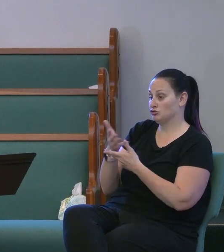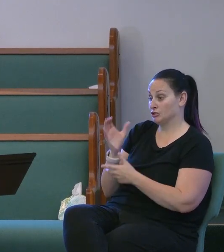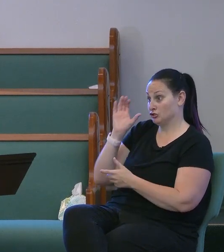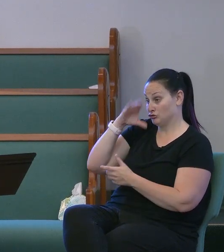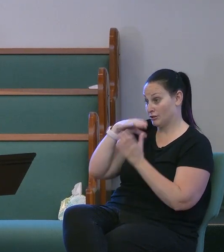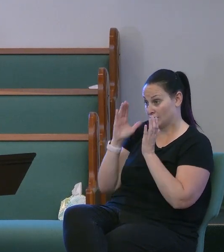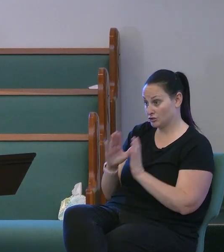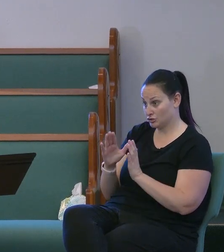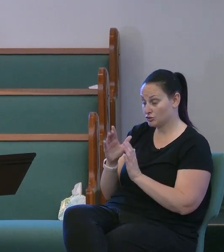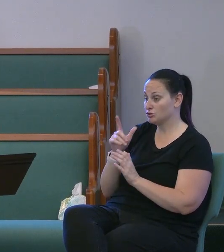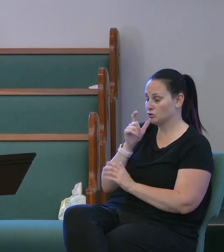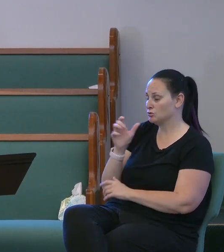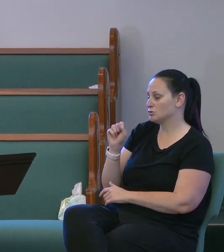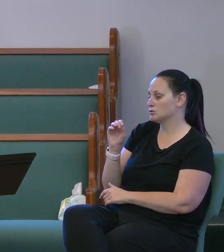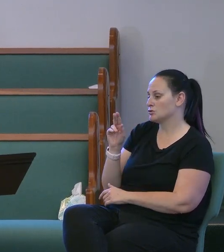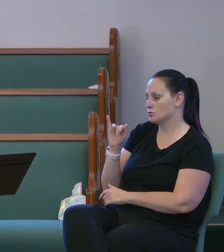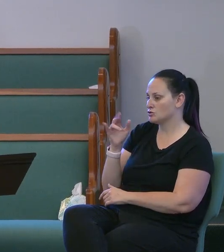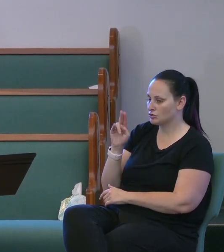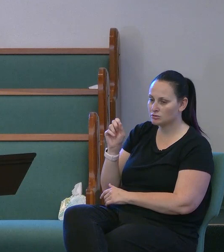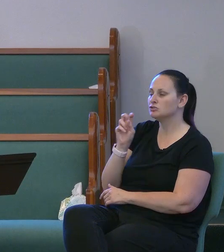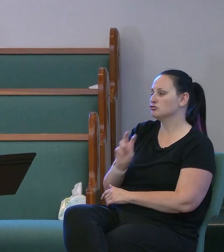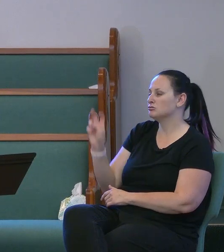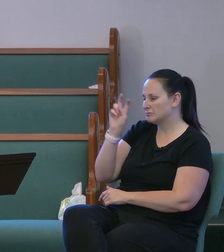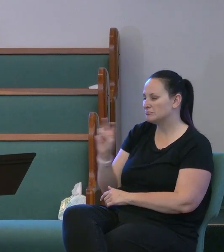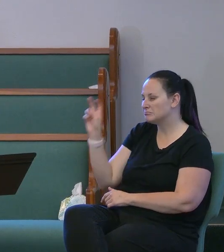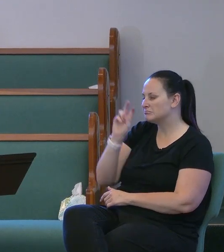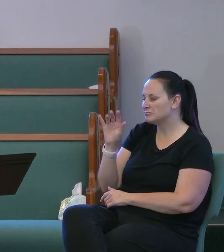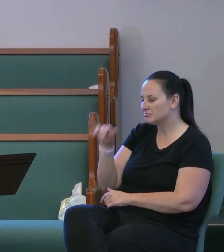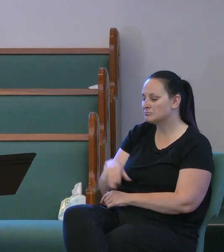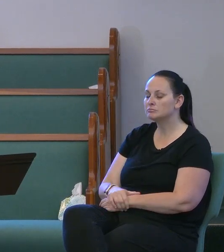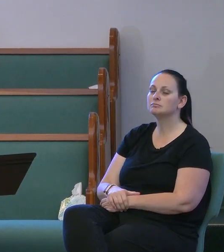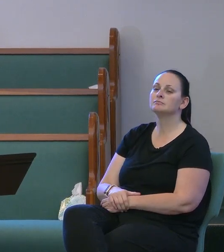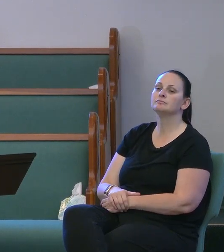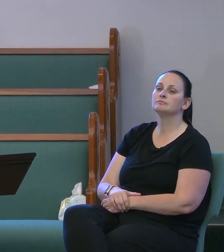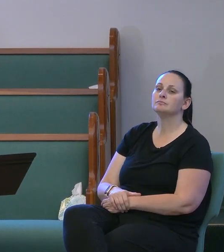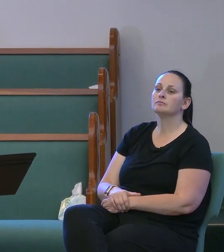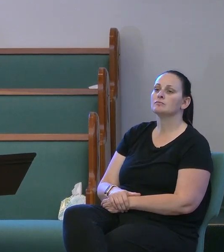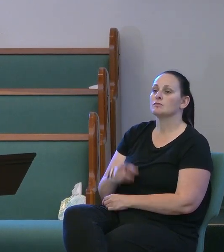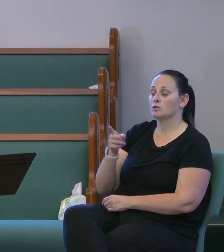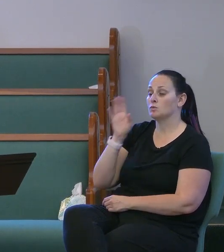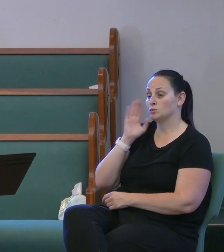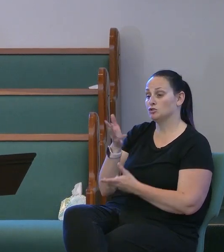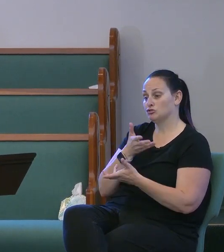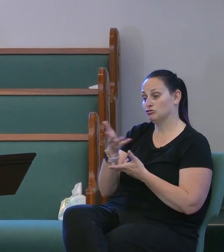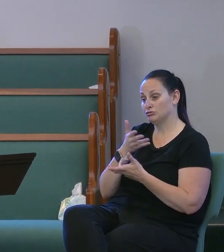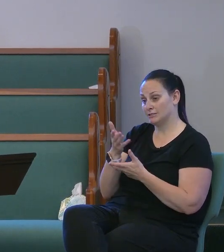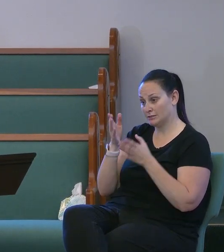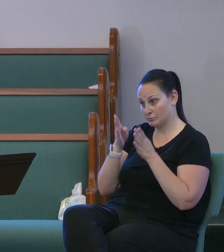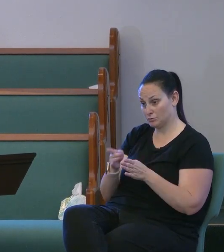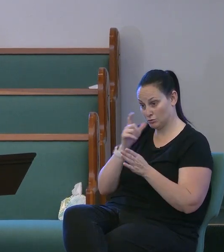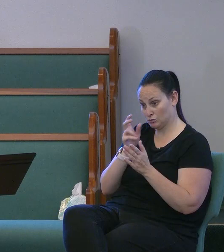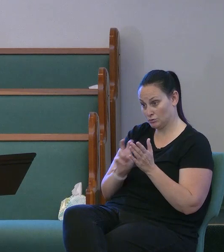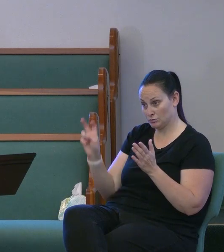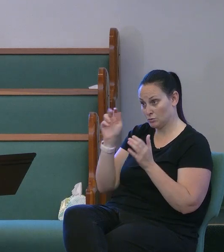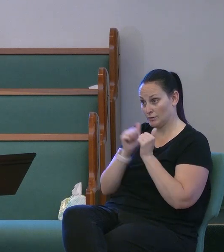who sojourns, travels, moves around, immigrants, those kind of things. You shall treat the stranger who sojourns with